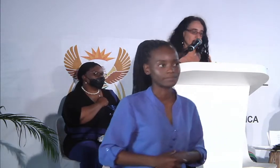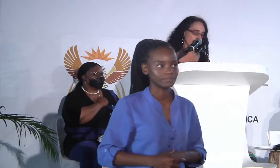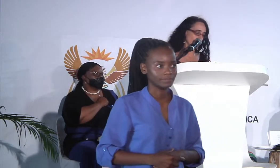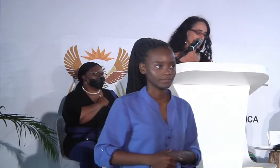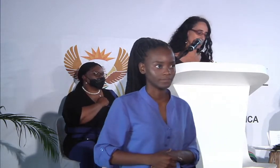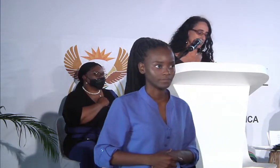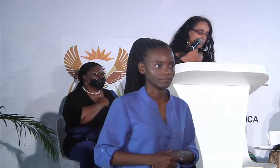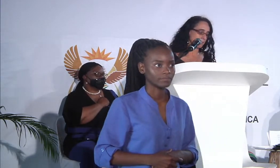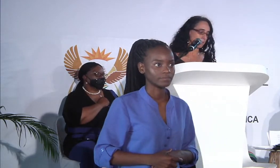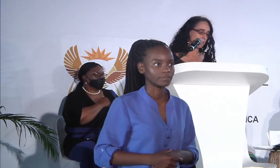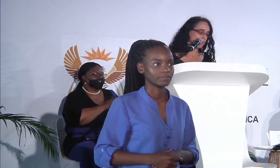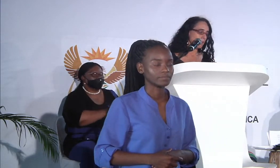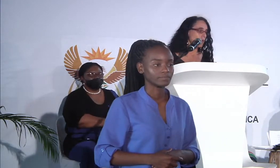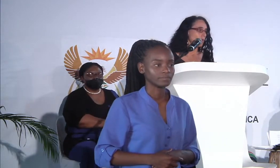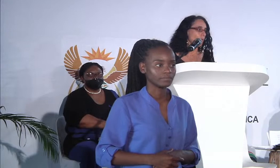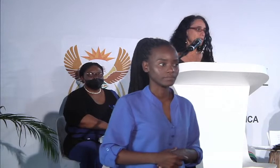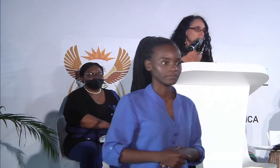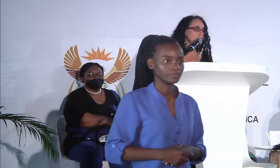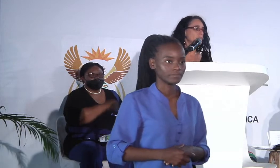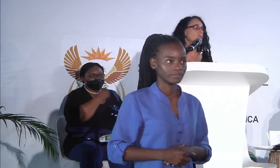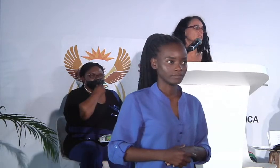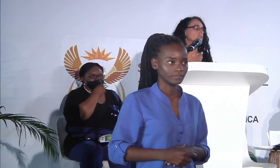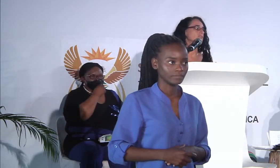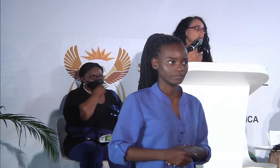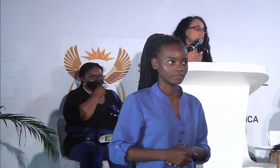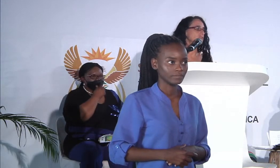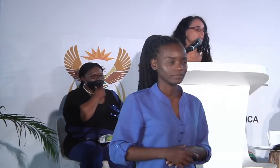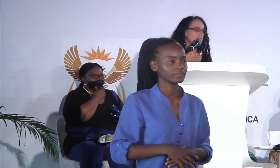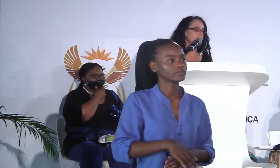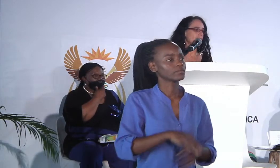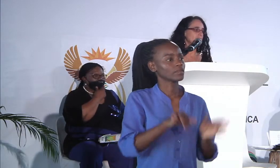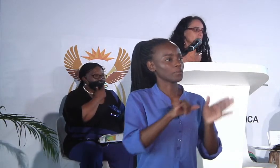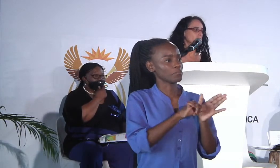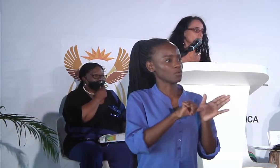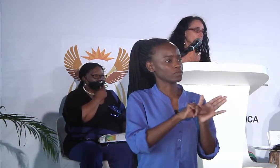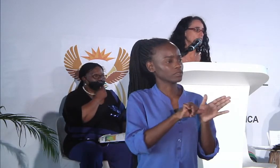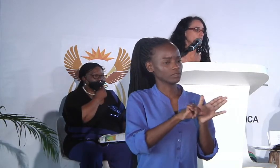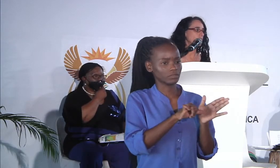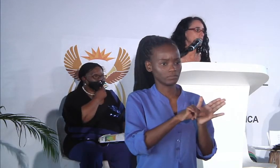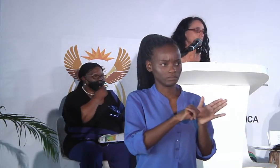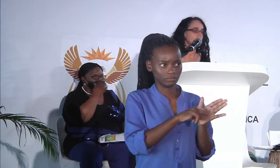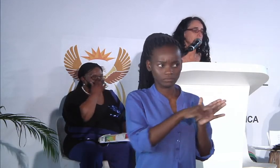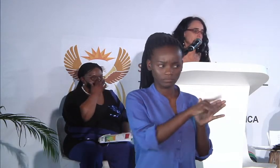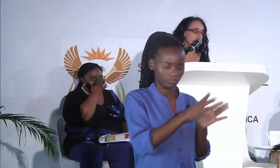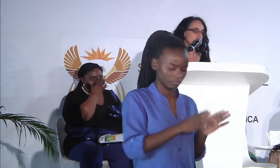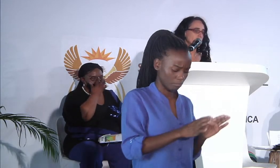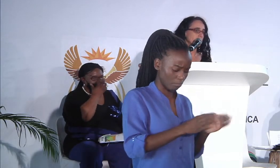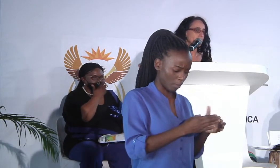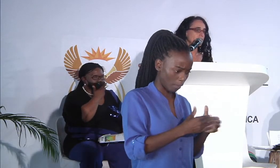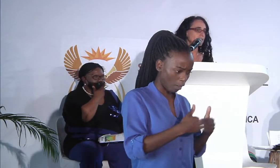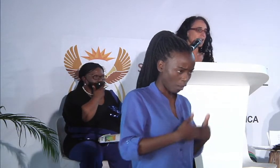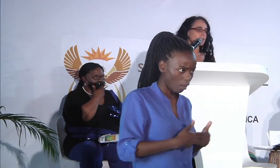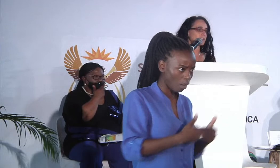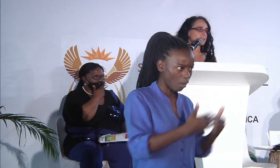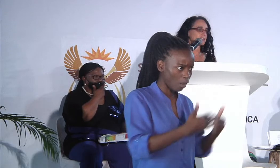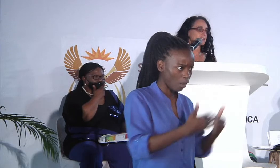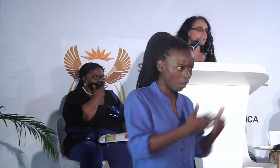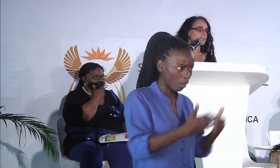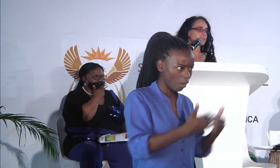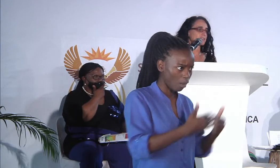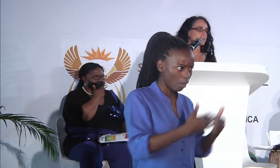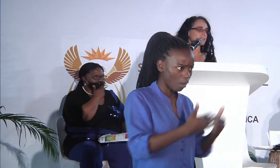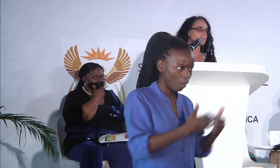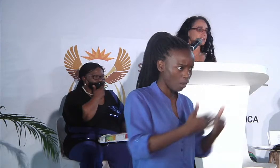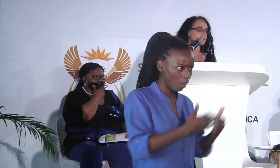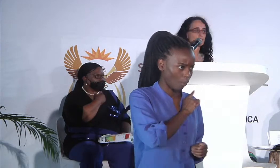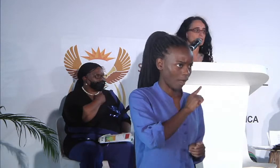and always. Why is it important for us to recognize the launch of an organization like the South African Network